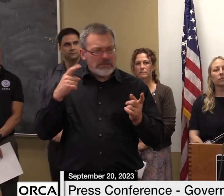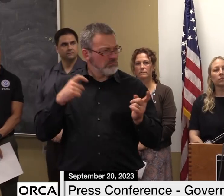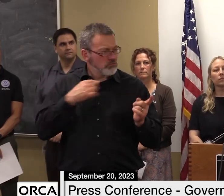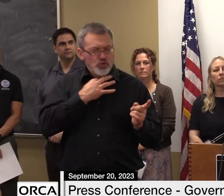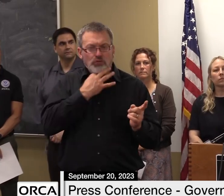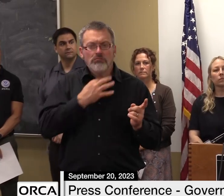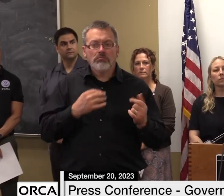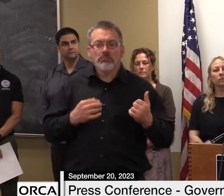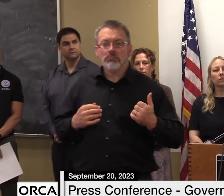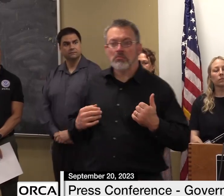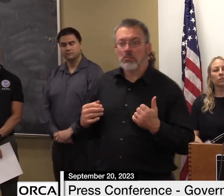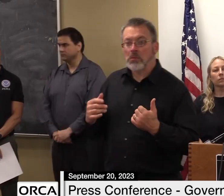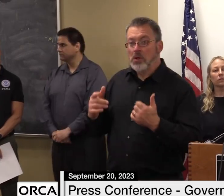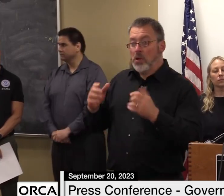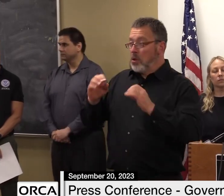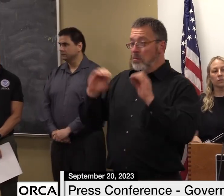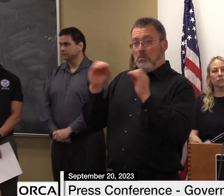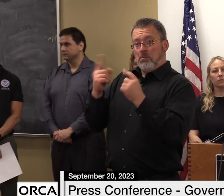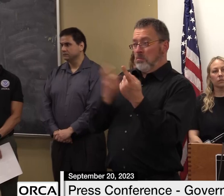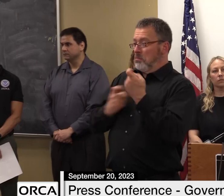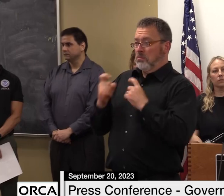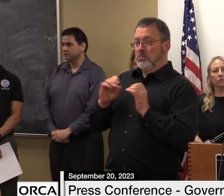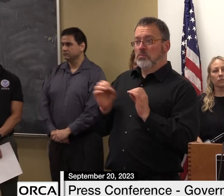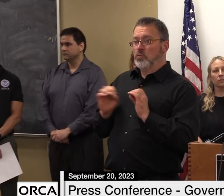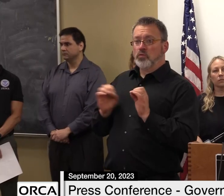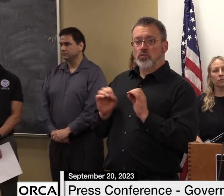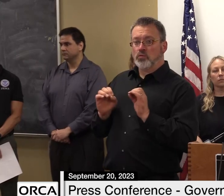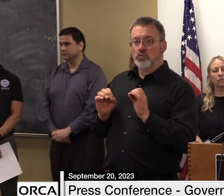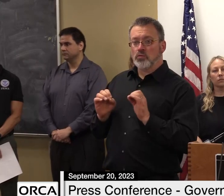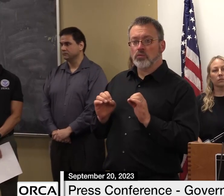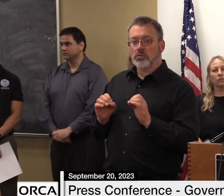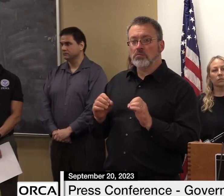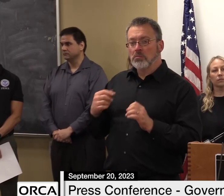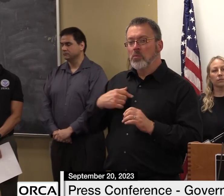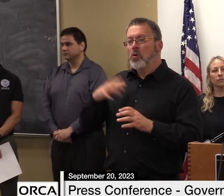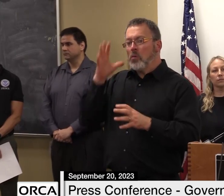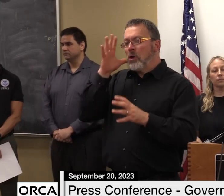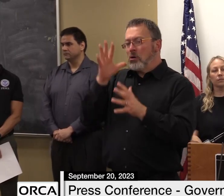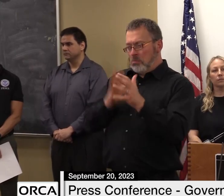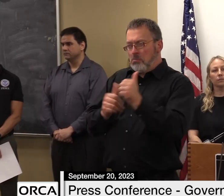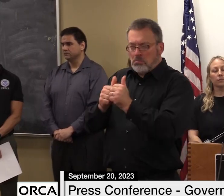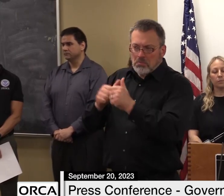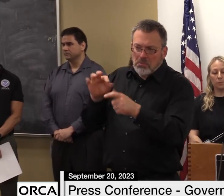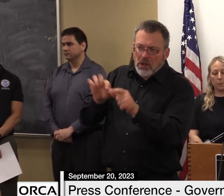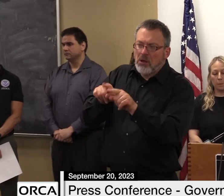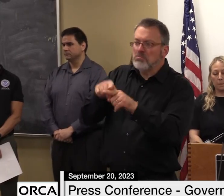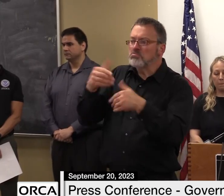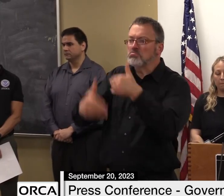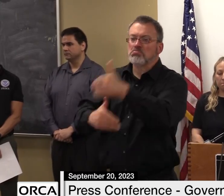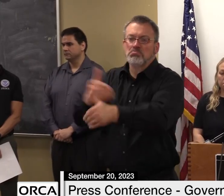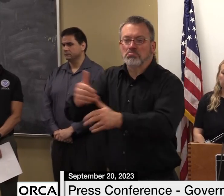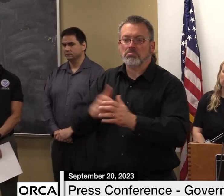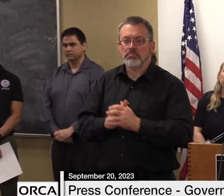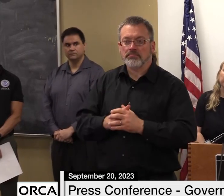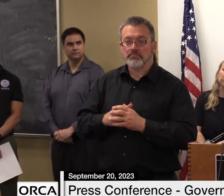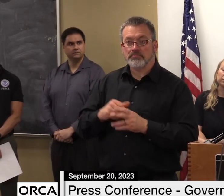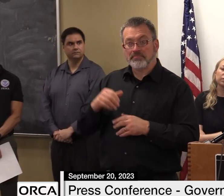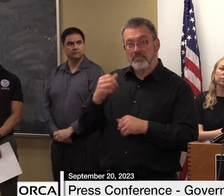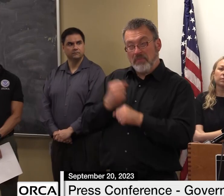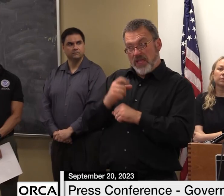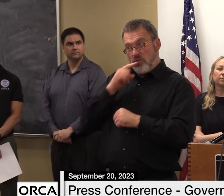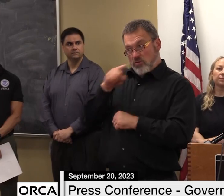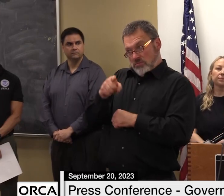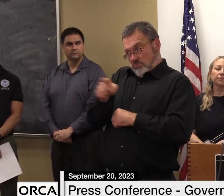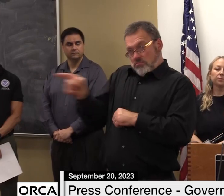for anything at this point. We wanted to update them on where we're going with this, make sure that they know, because when we went